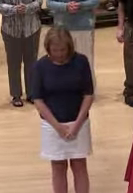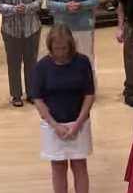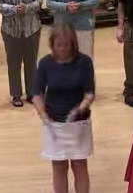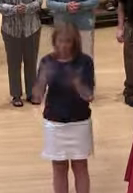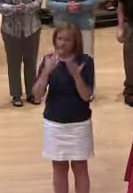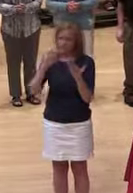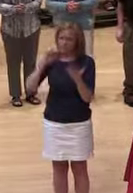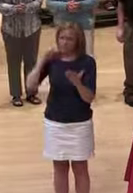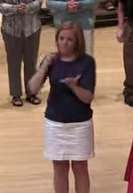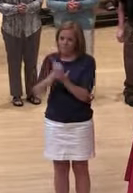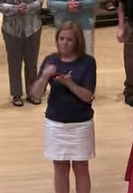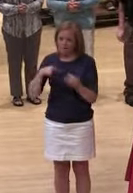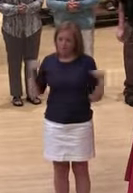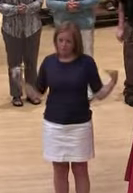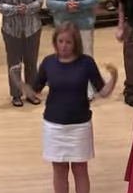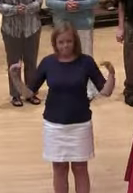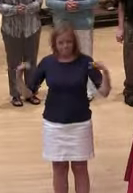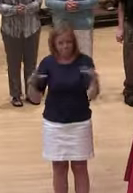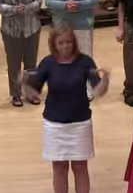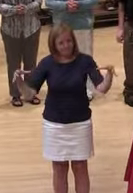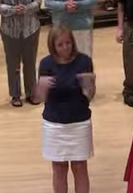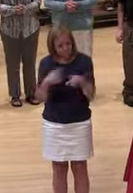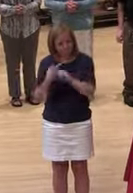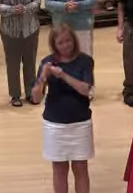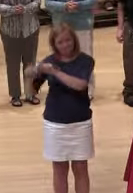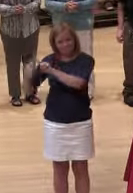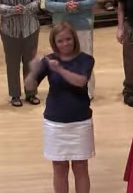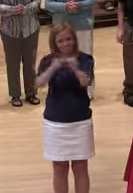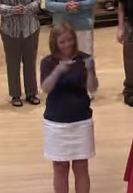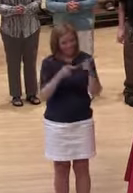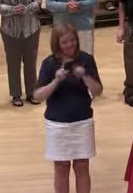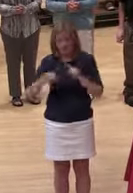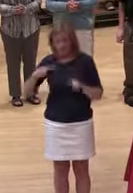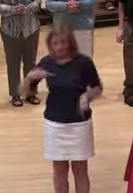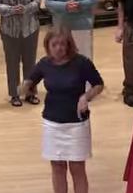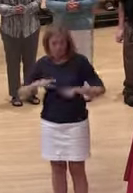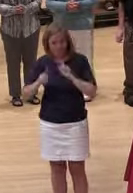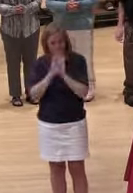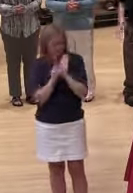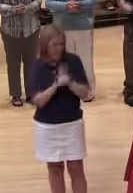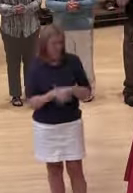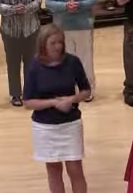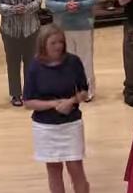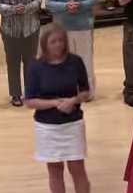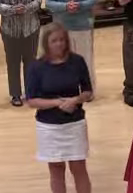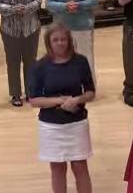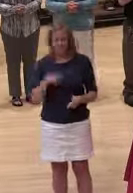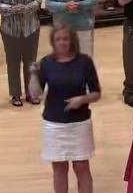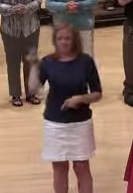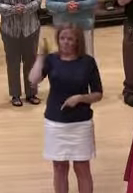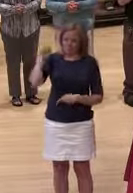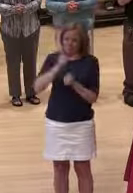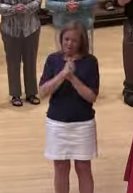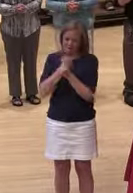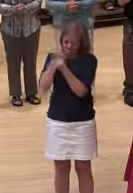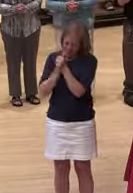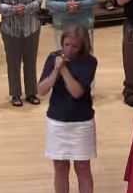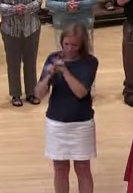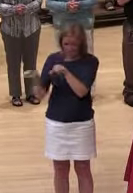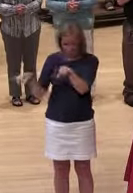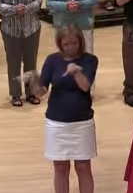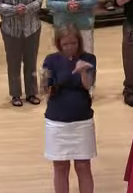Thank you, God, for bringing us together today from so many different places. We come from different religions, different backgrounds, but you love us all the same, no matter